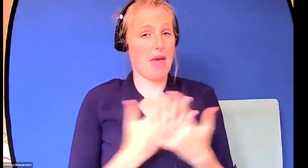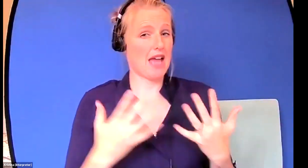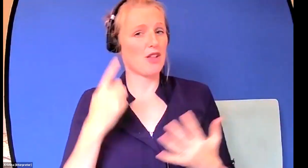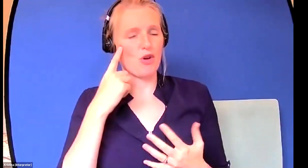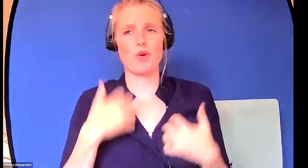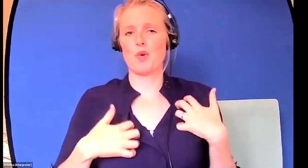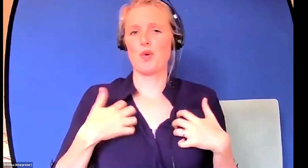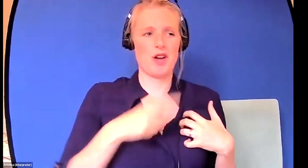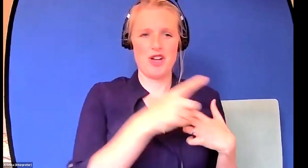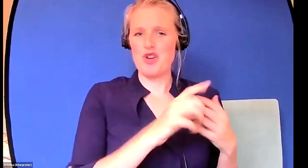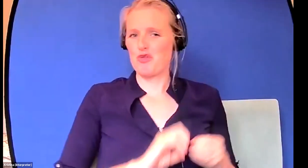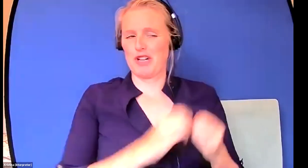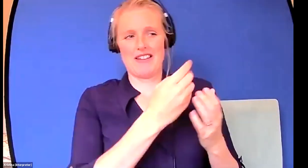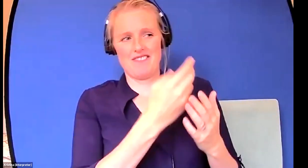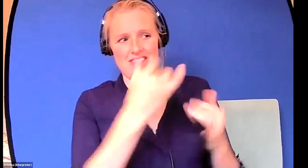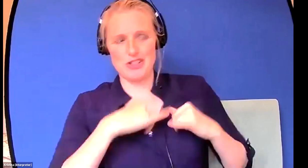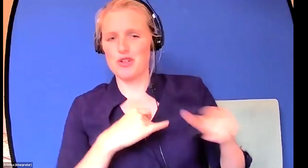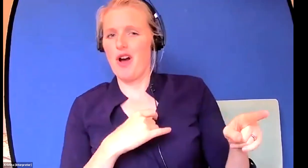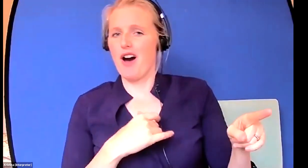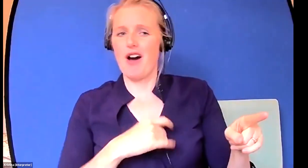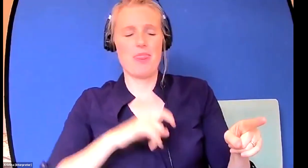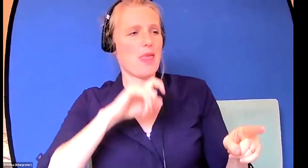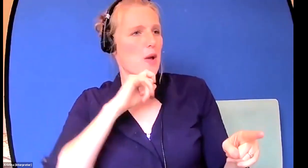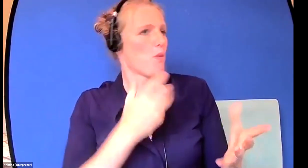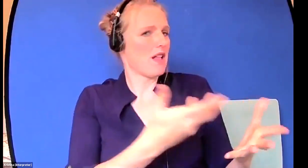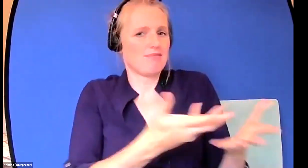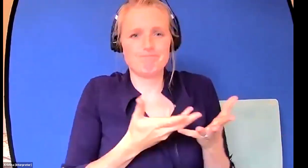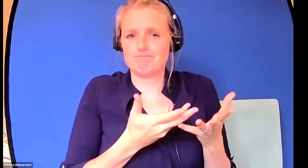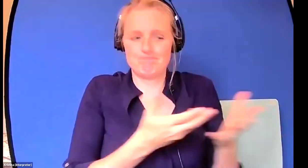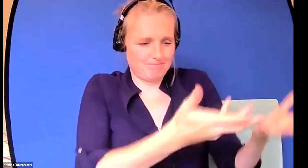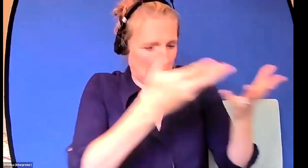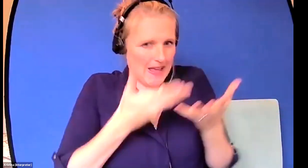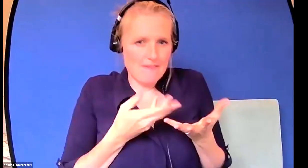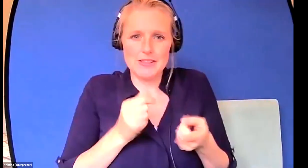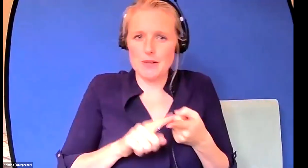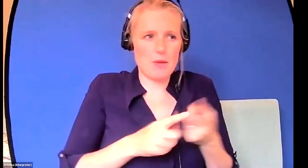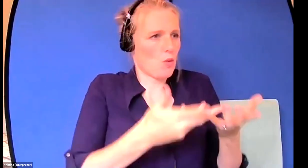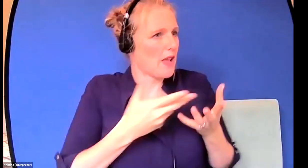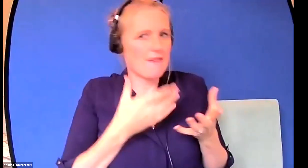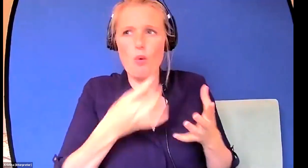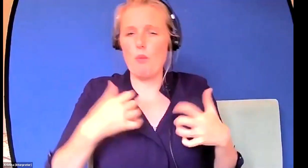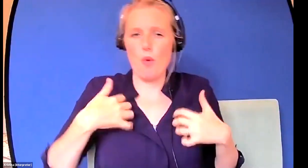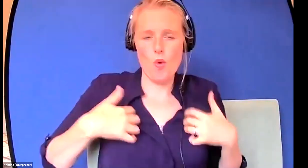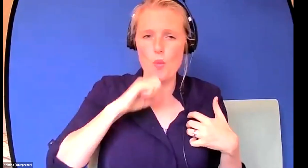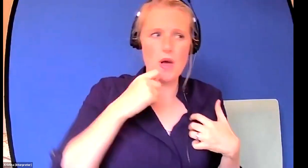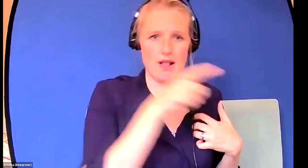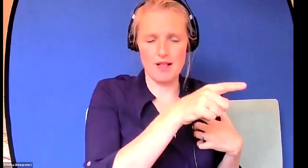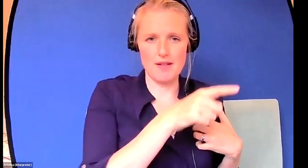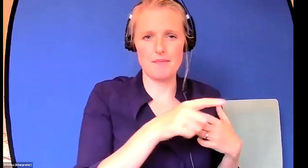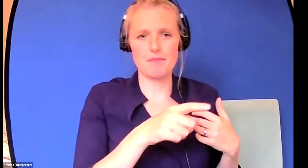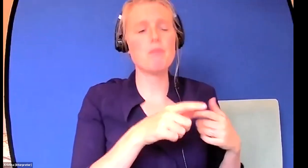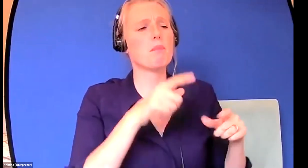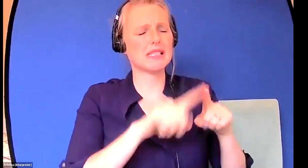redeem the liberatory promise of the counterculture, but by working in partnership with the market rather